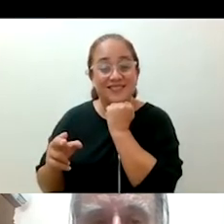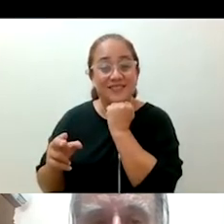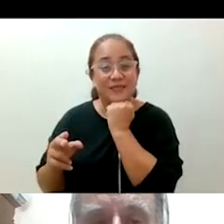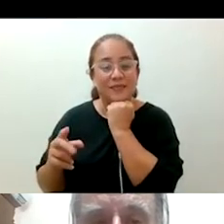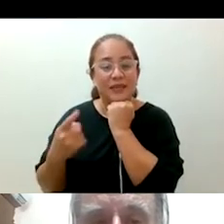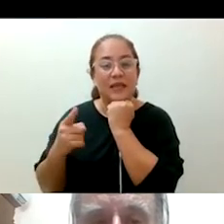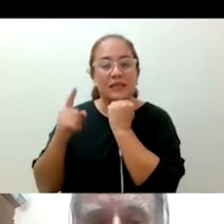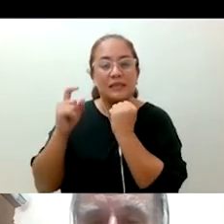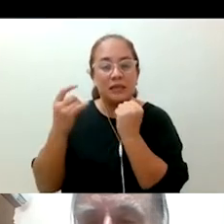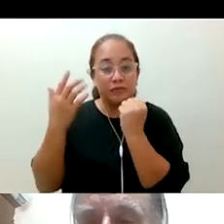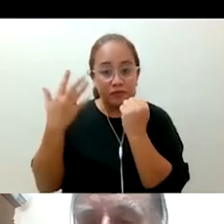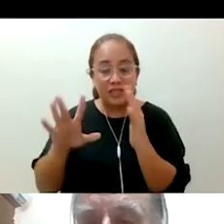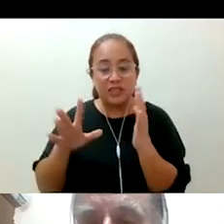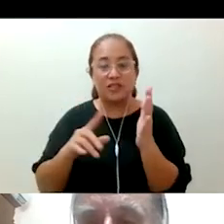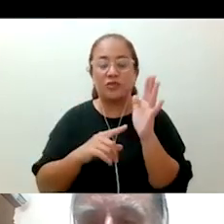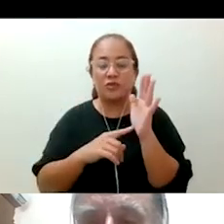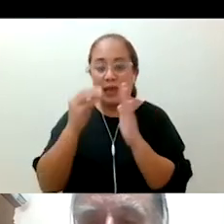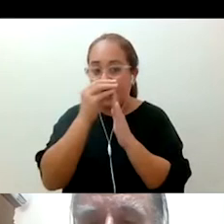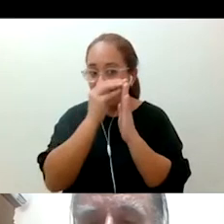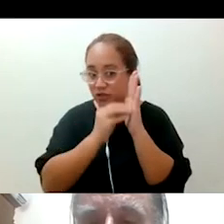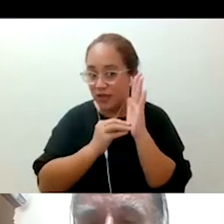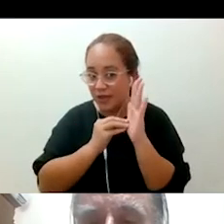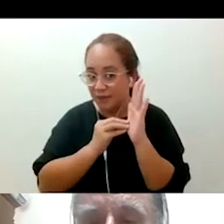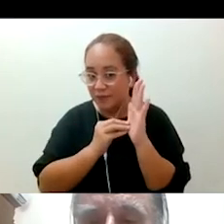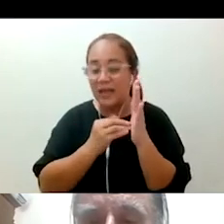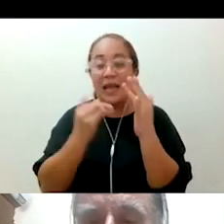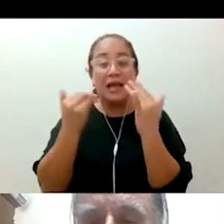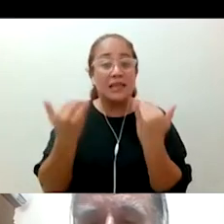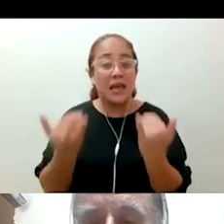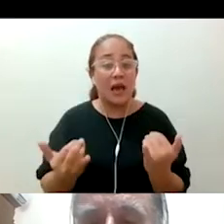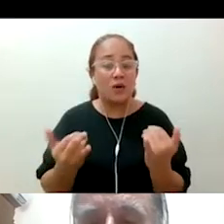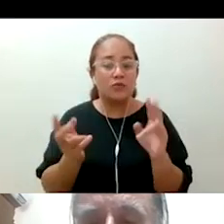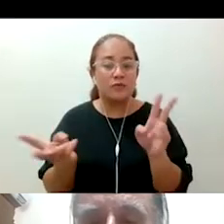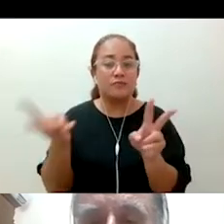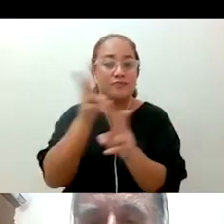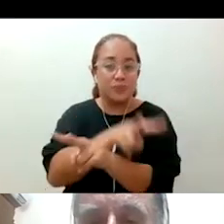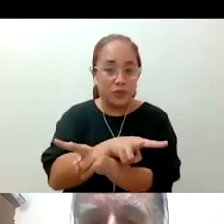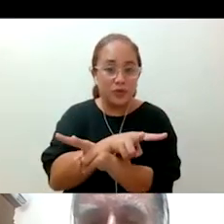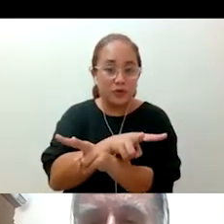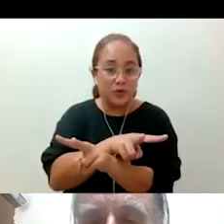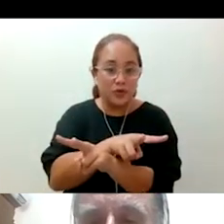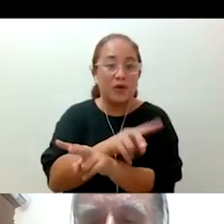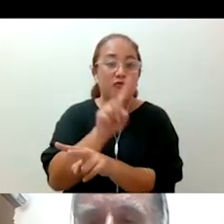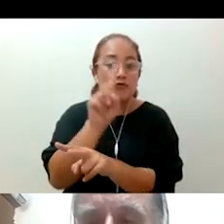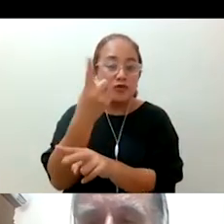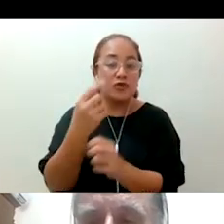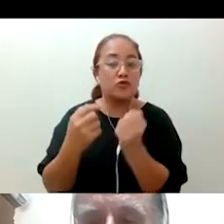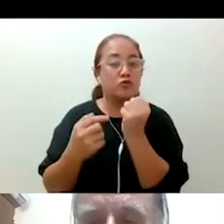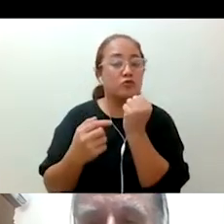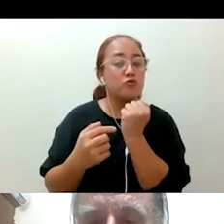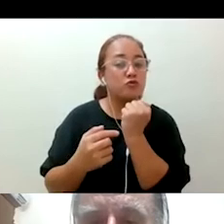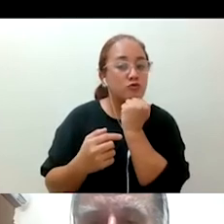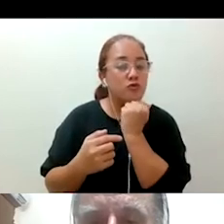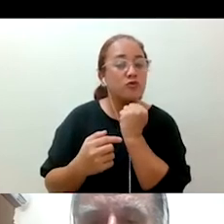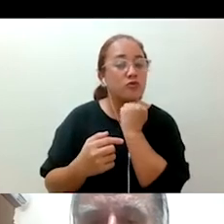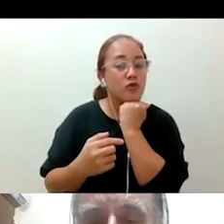after we did the hand shape. So then we have to reverse wrong first, followed by paternal